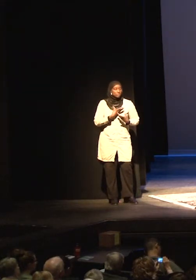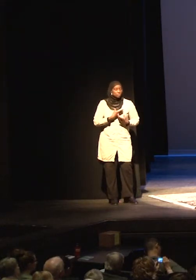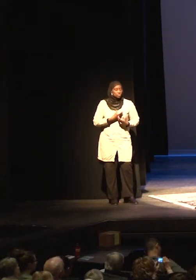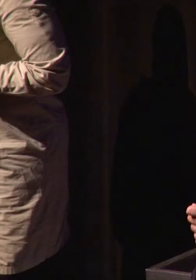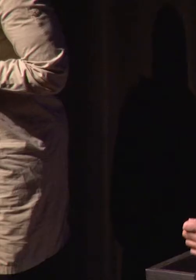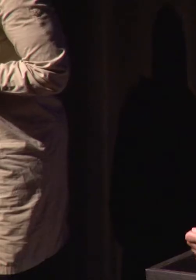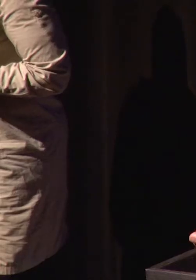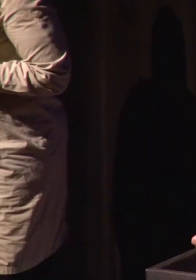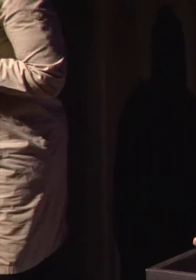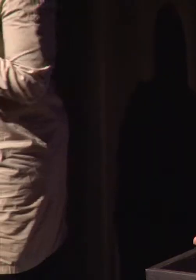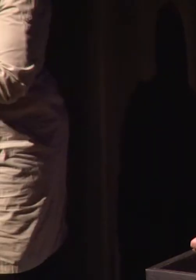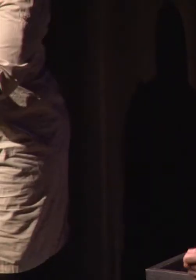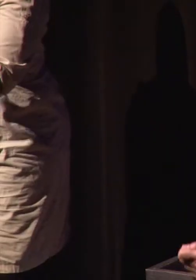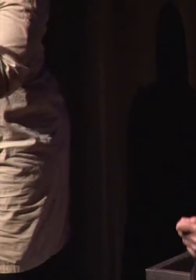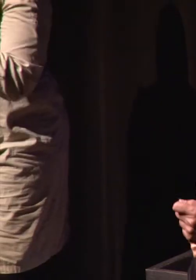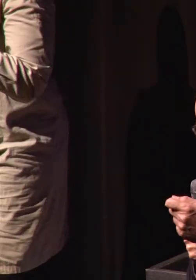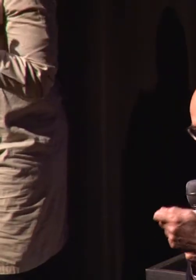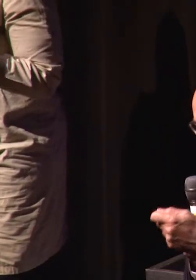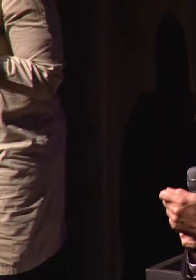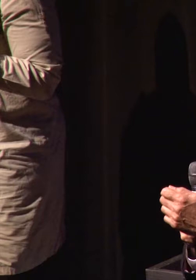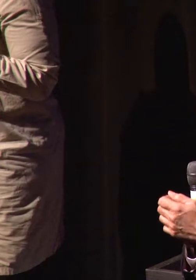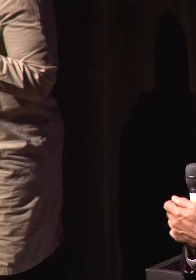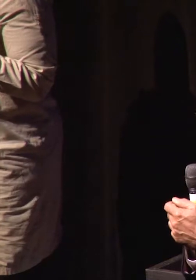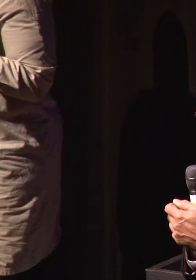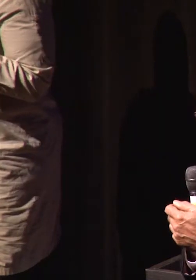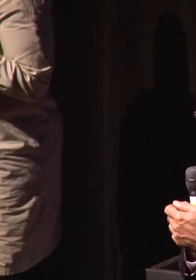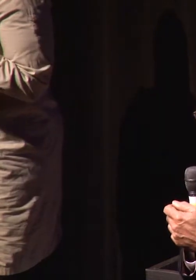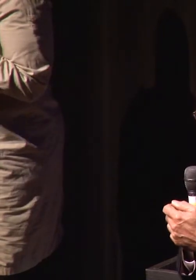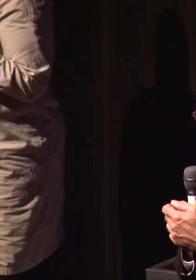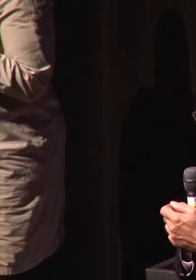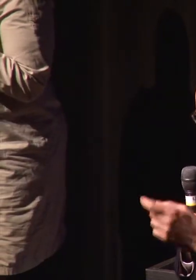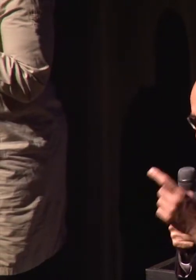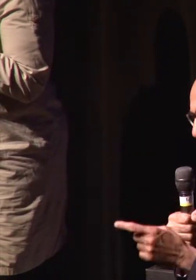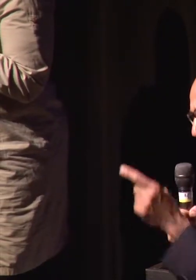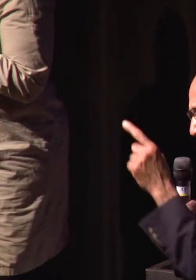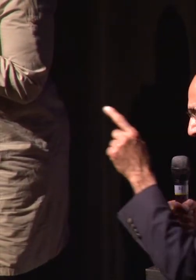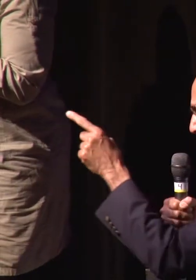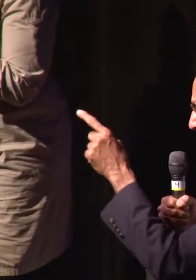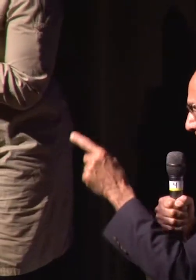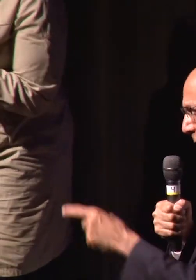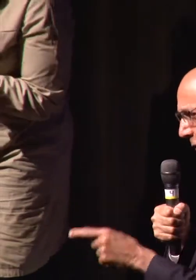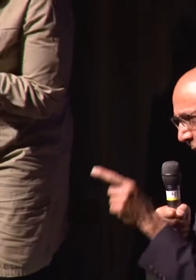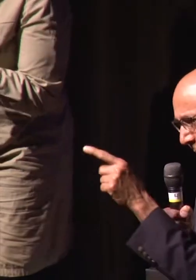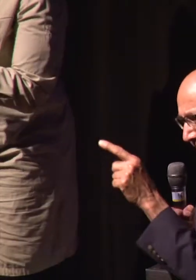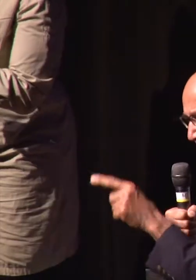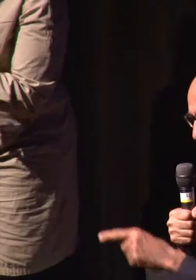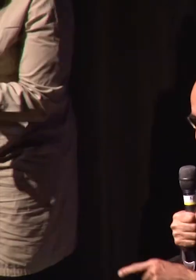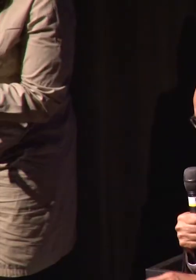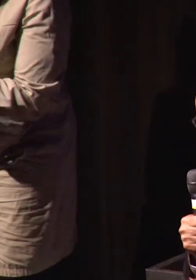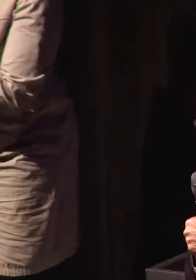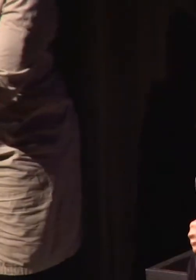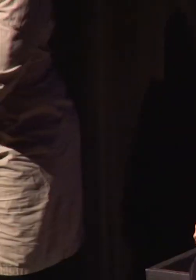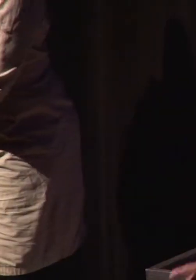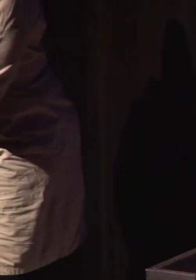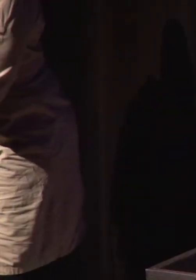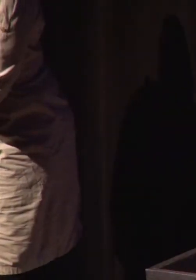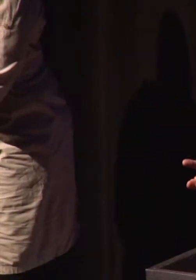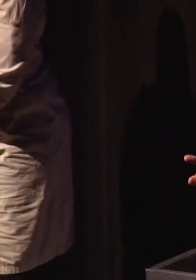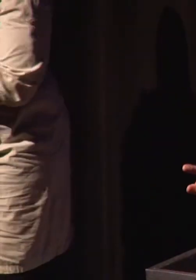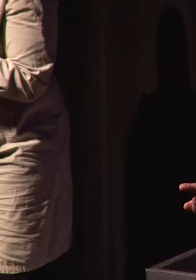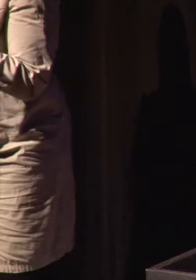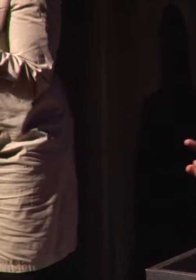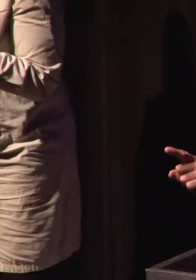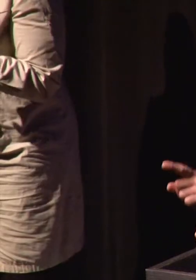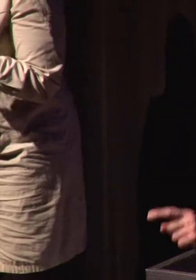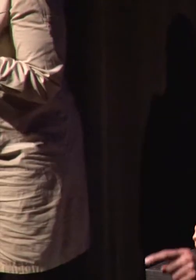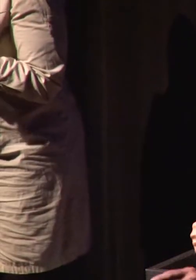hearten the communities that are under attack, that are most vulnerable. Simply raise your, if you see somebody in that situation,